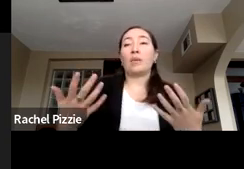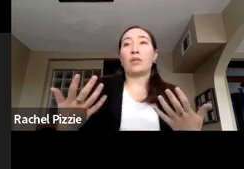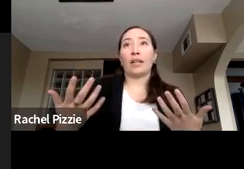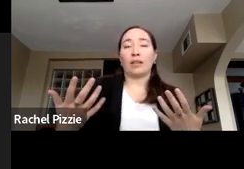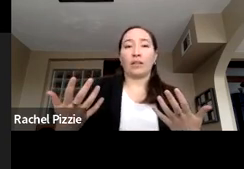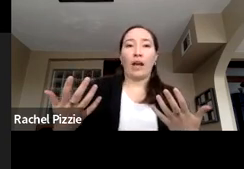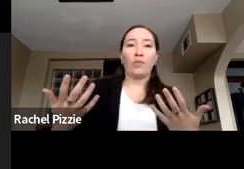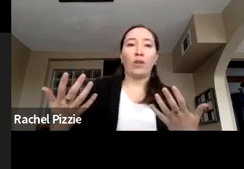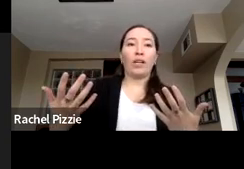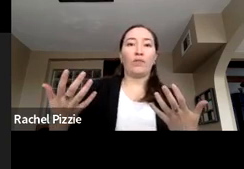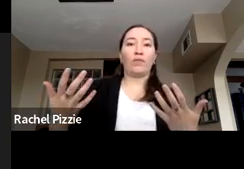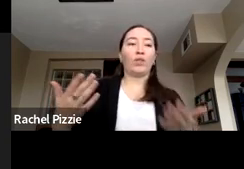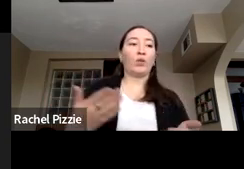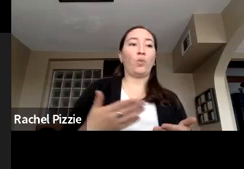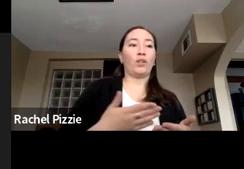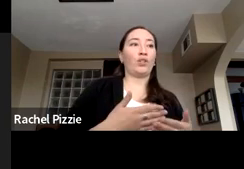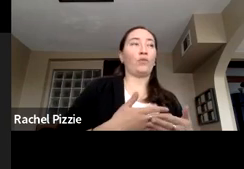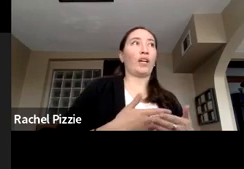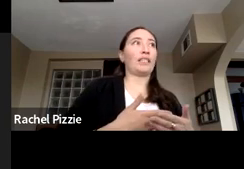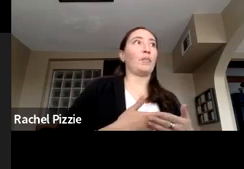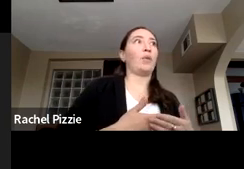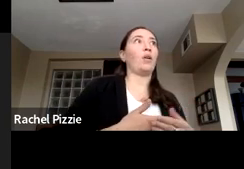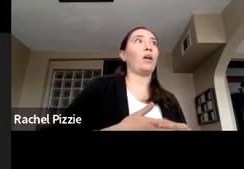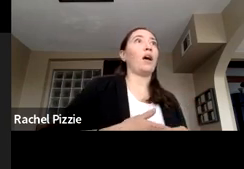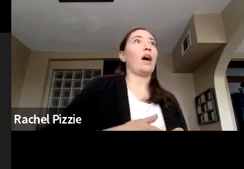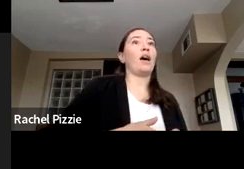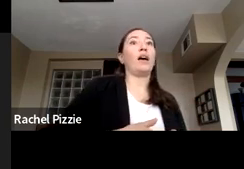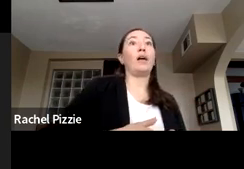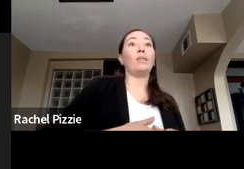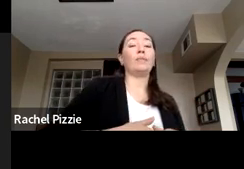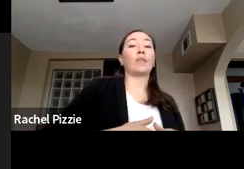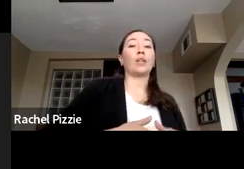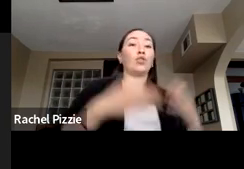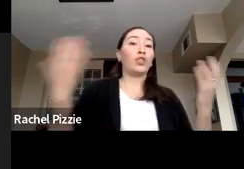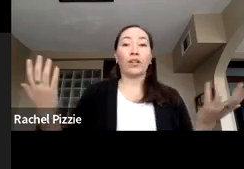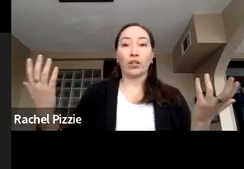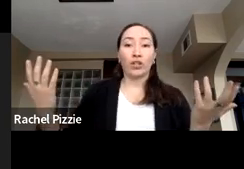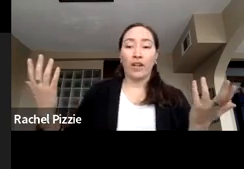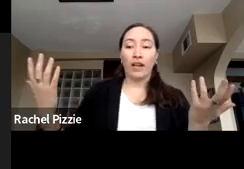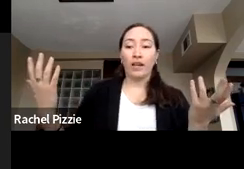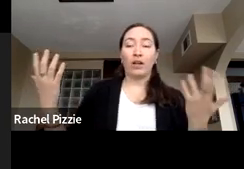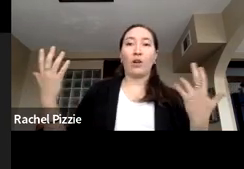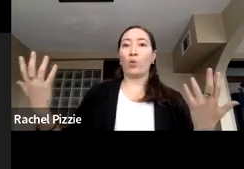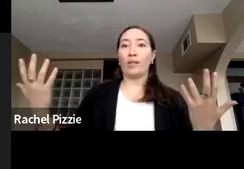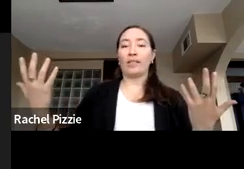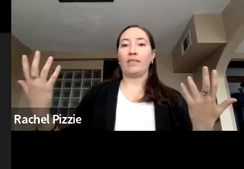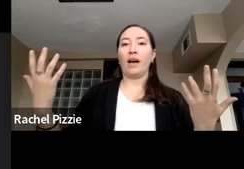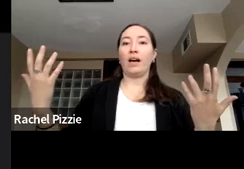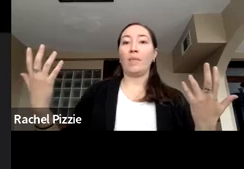This can be particularly helpful if you want to, for example, share your survey on